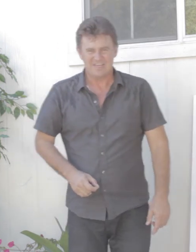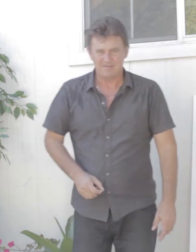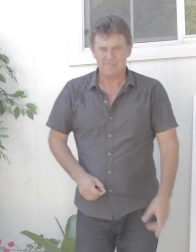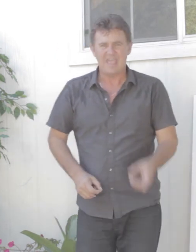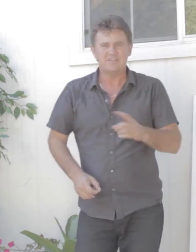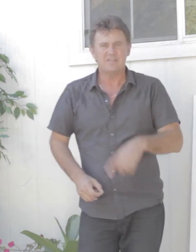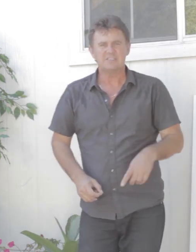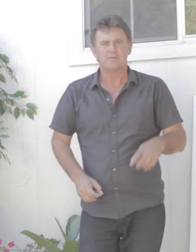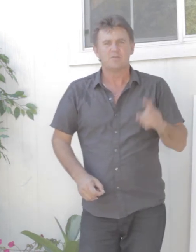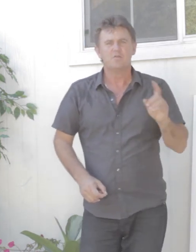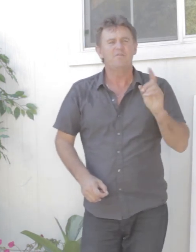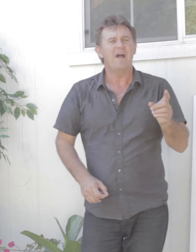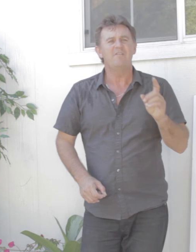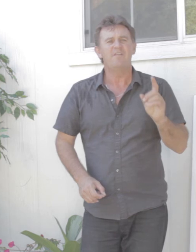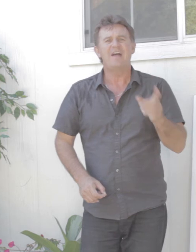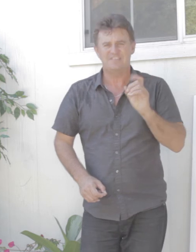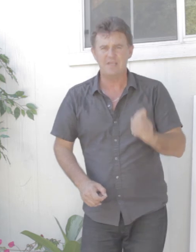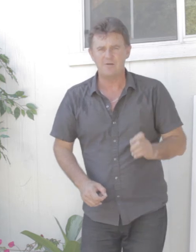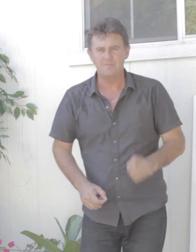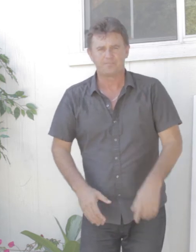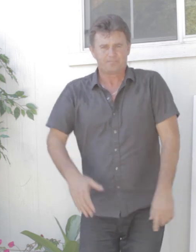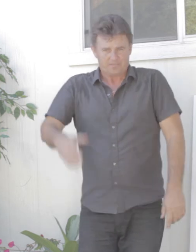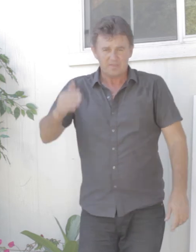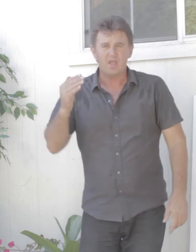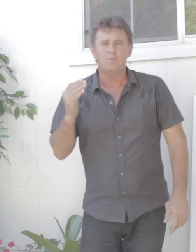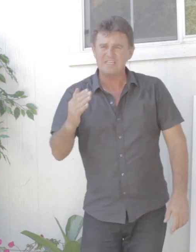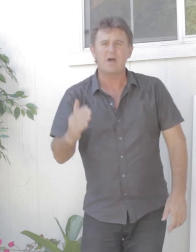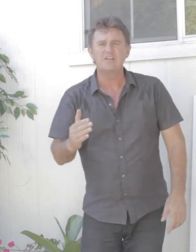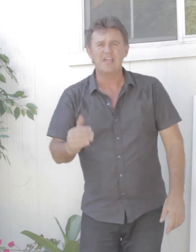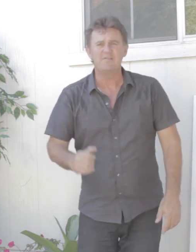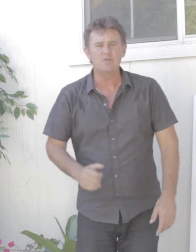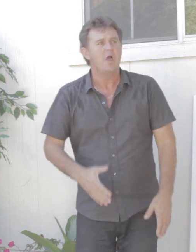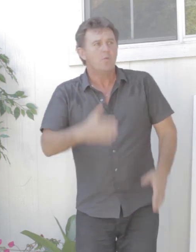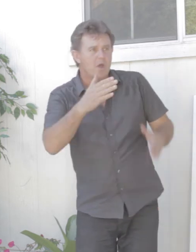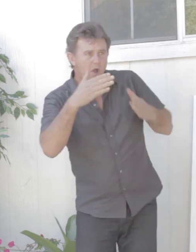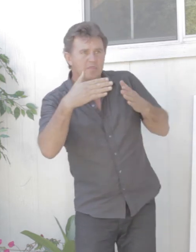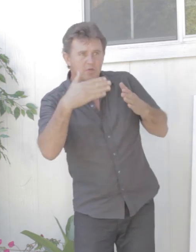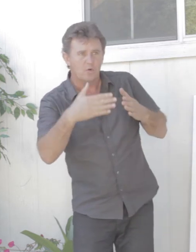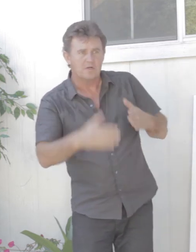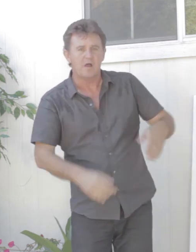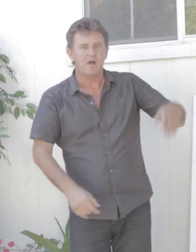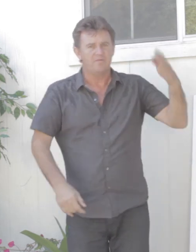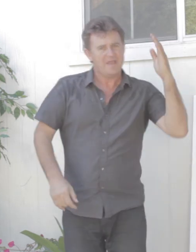714-872-2407. The address 2550 West Orange Avenue. We are on the corner of